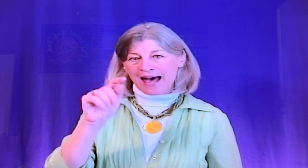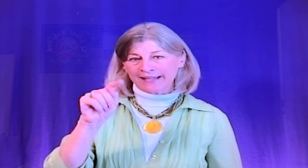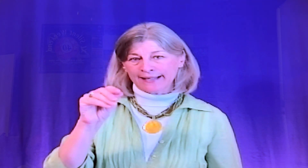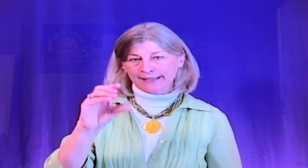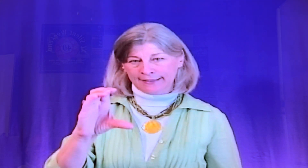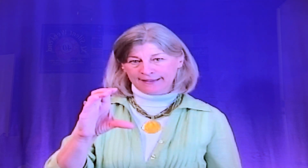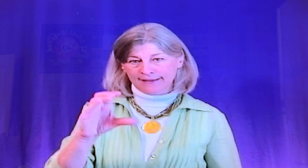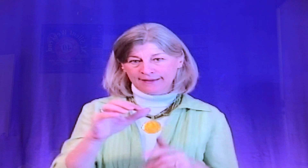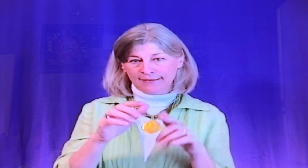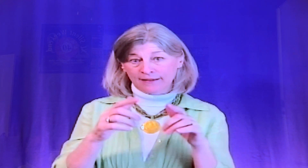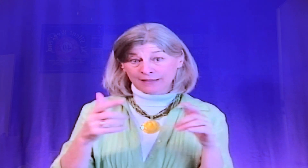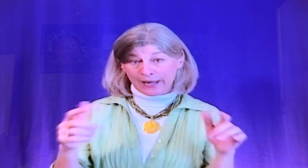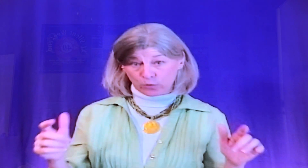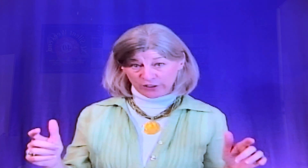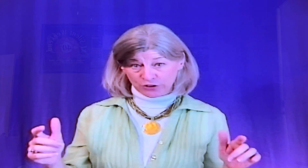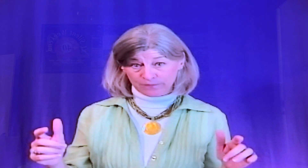idiomatic language.